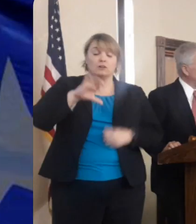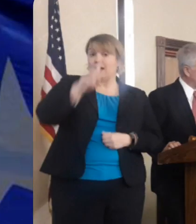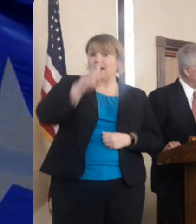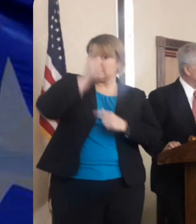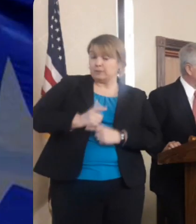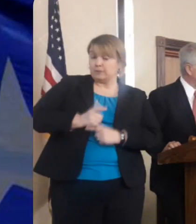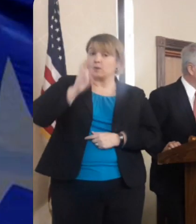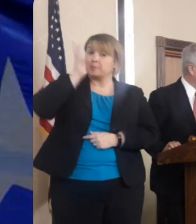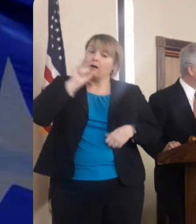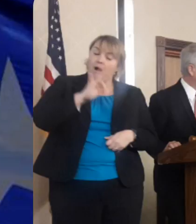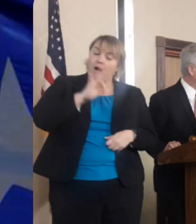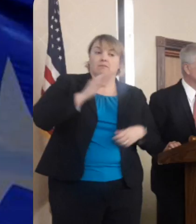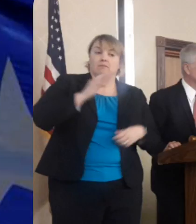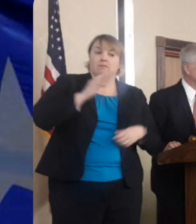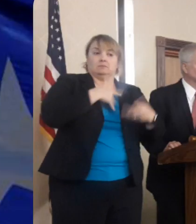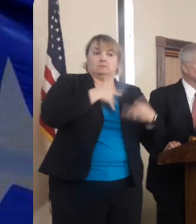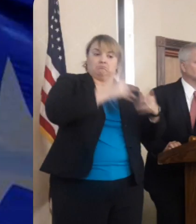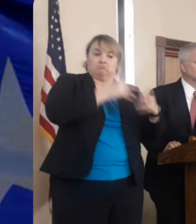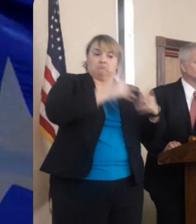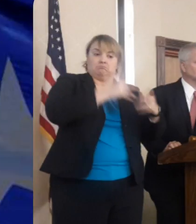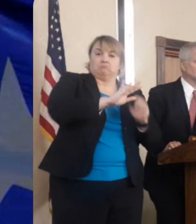Legislative Affairs Committee.